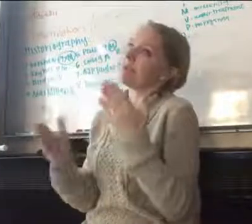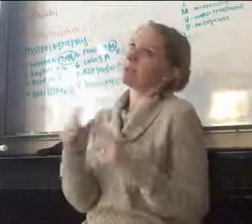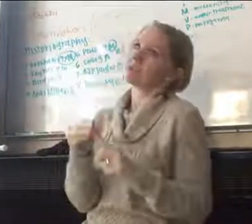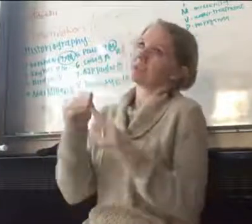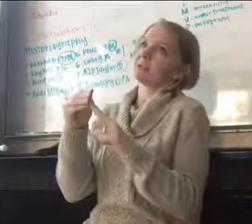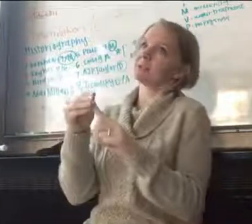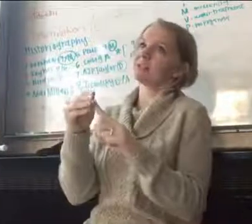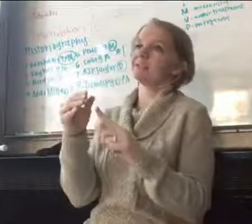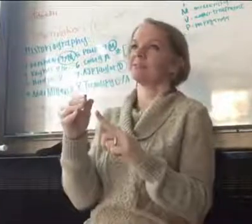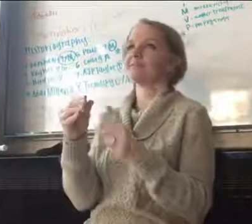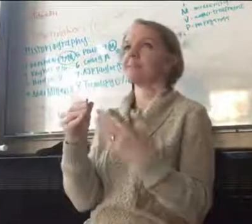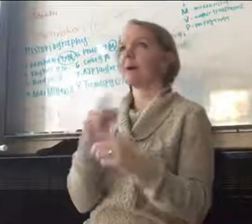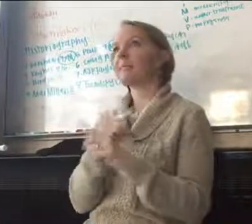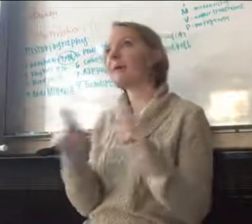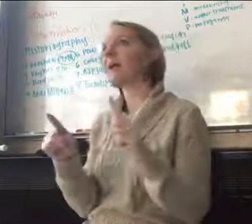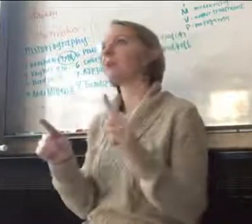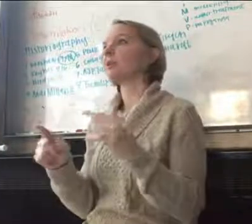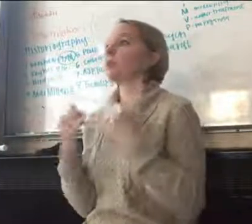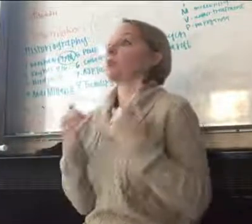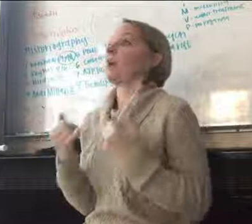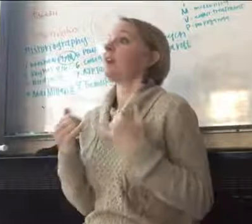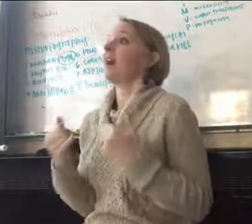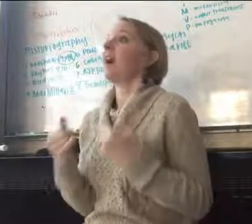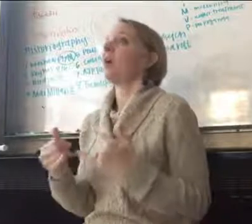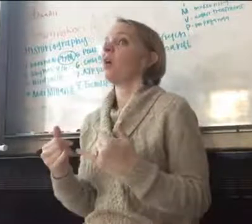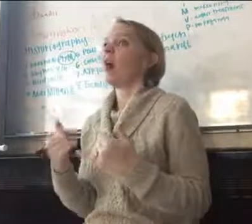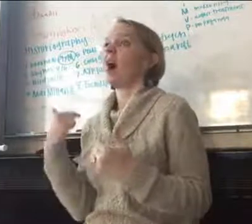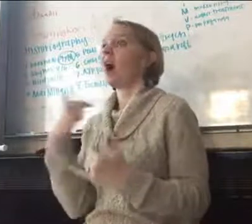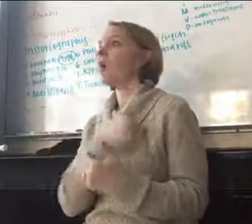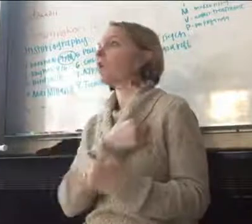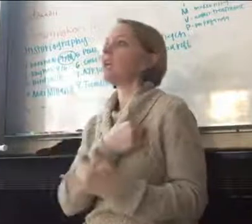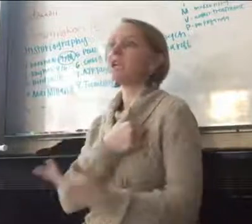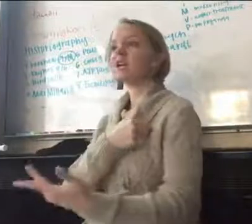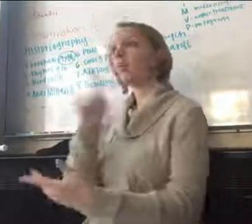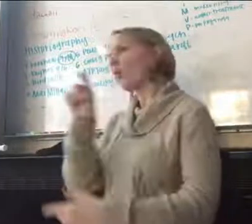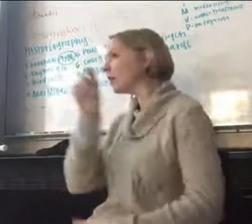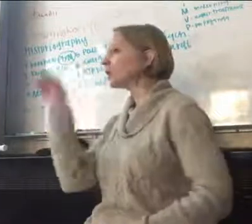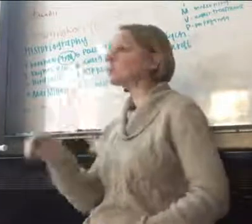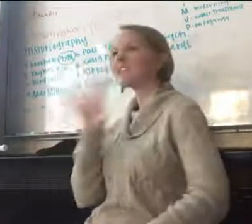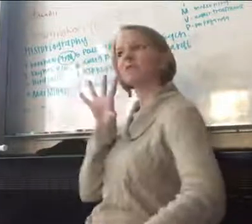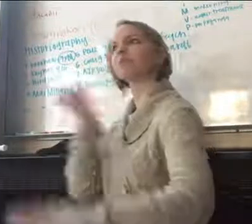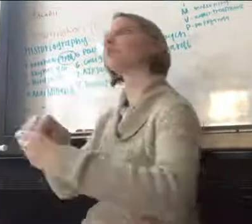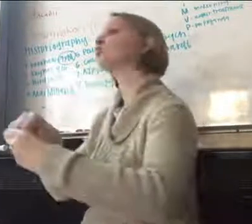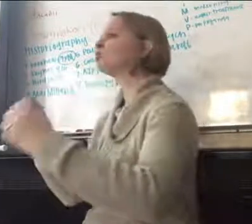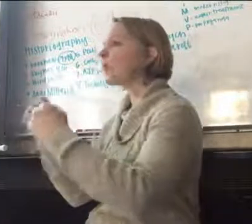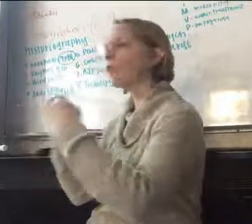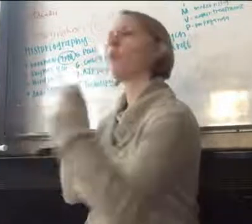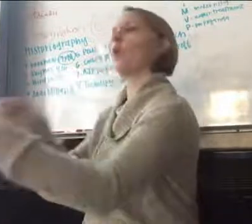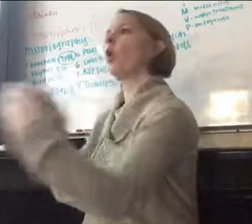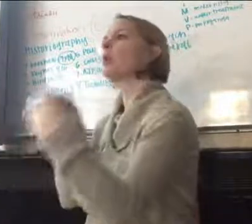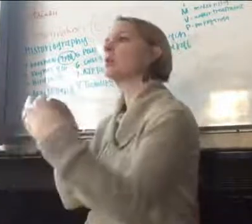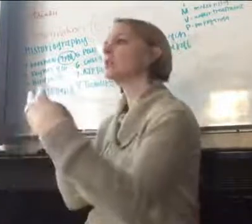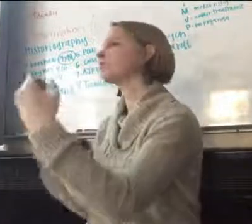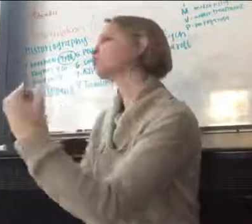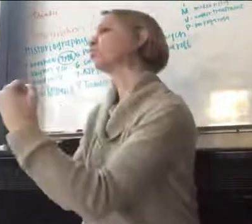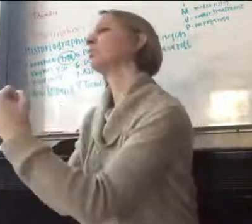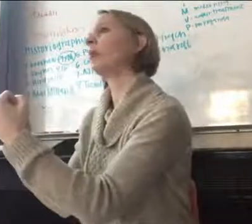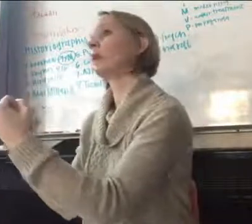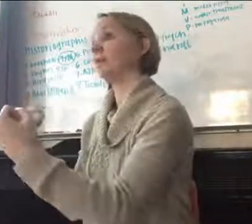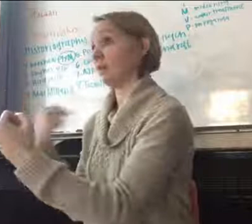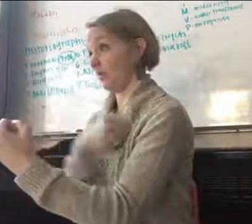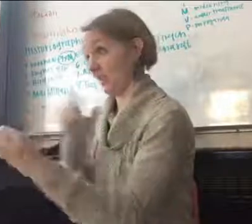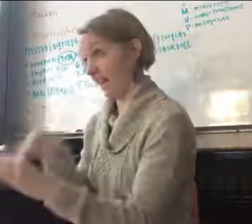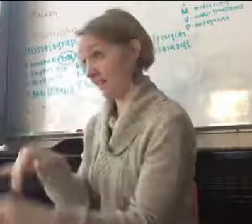that, especially if your family's in the military. But right now, are we 100% totally ingrained in fighting that's happening in the Middle East right